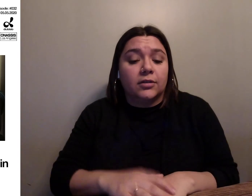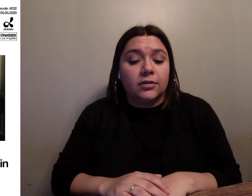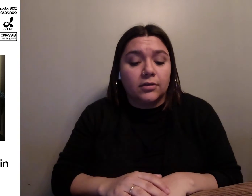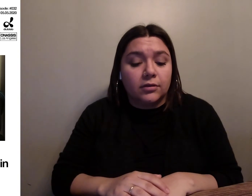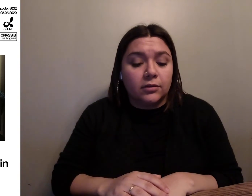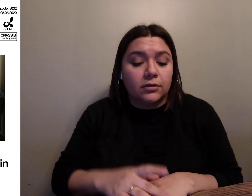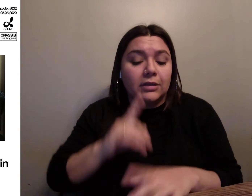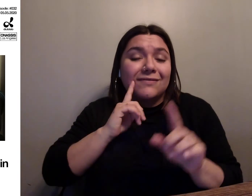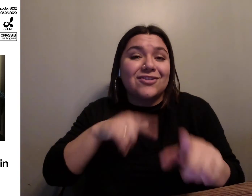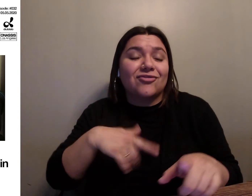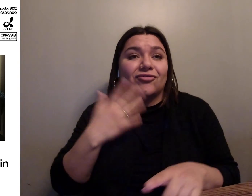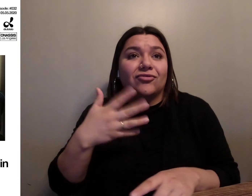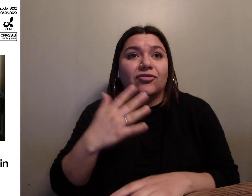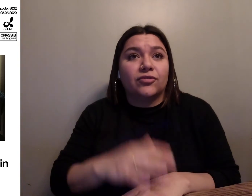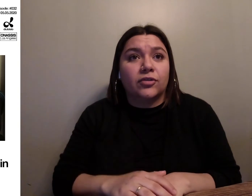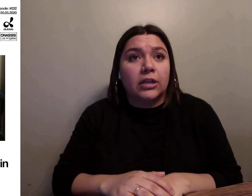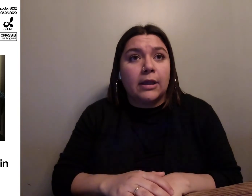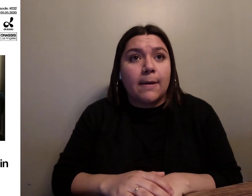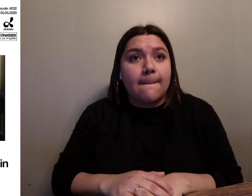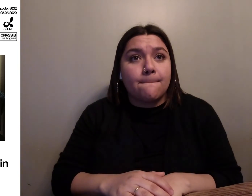thing.